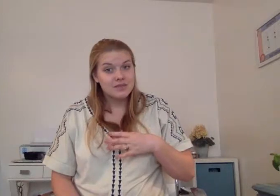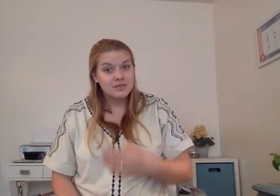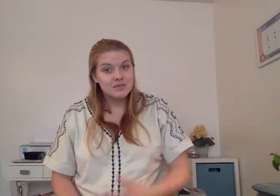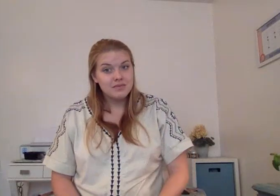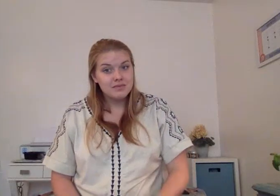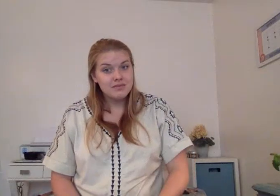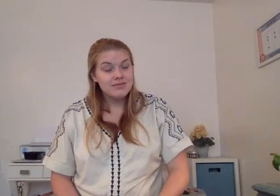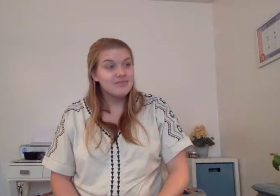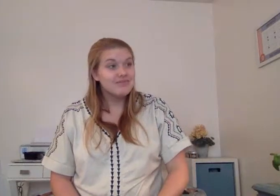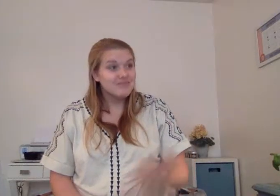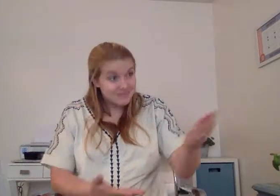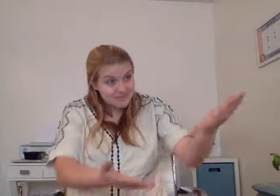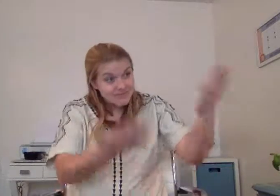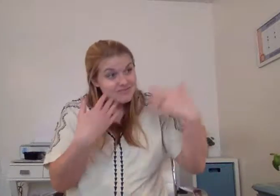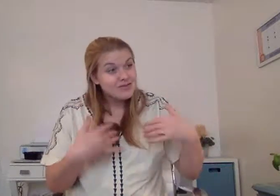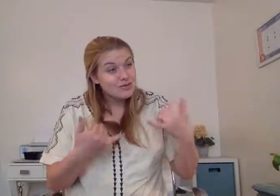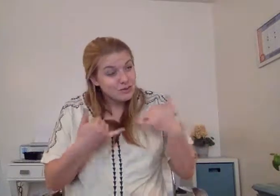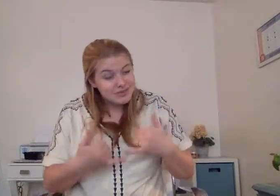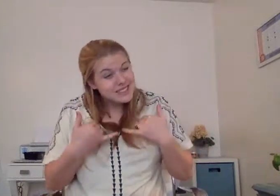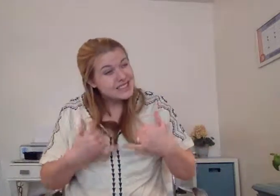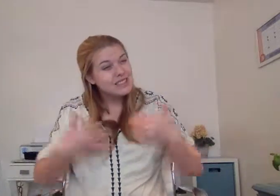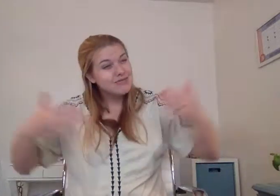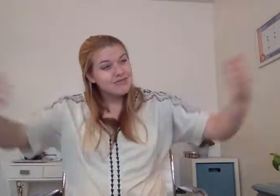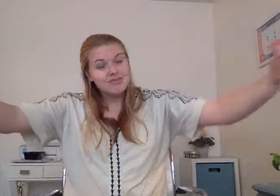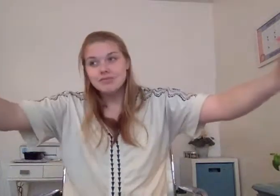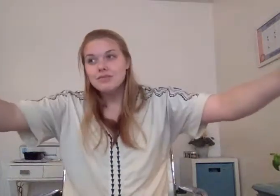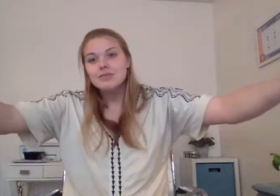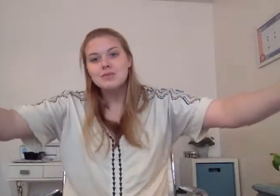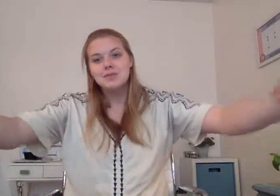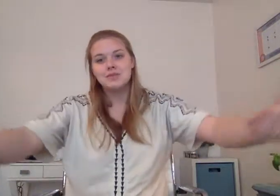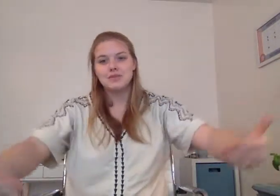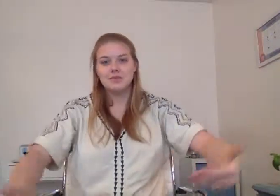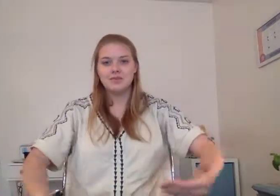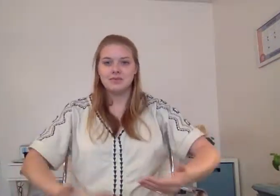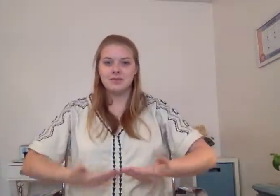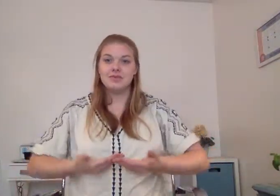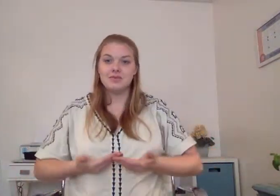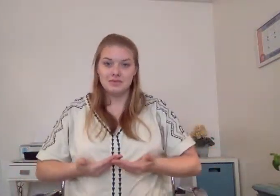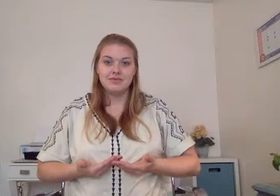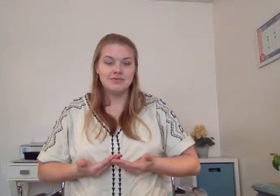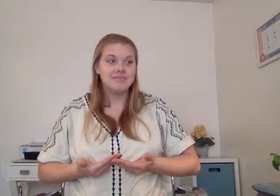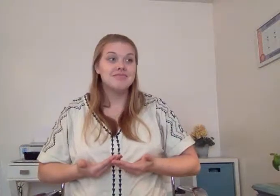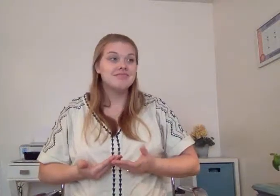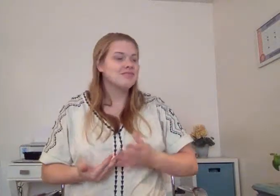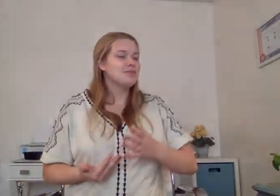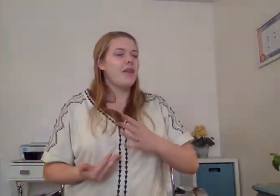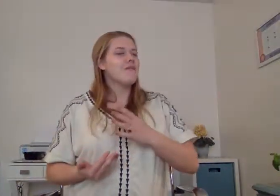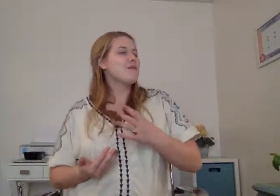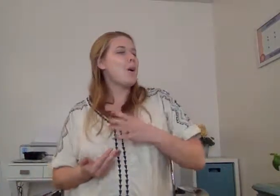I would like to take this opportunity to extend your formal invitation.